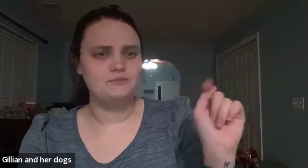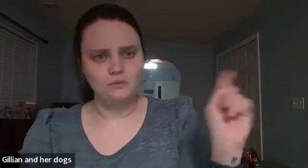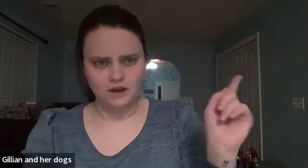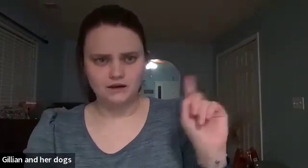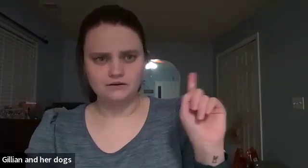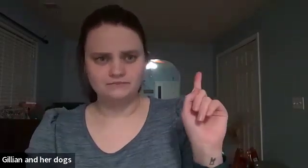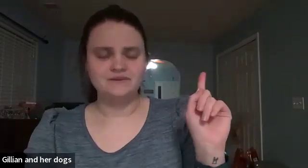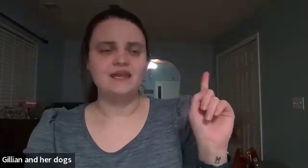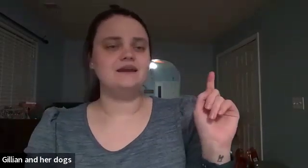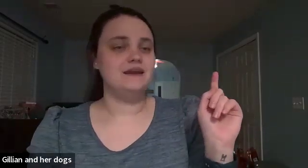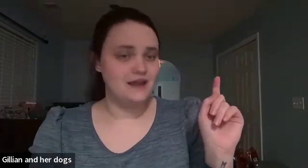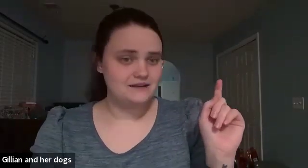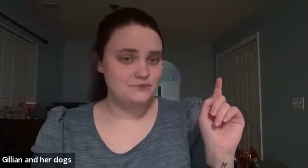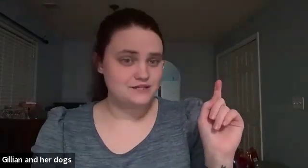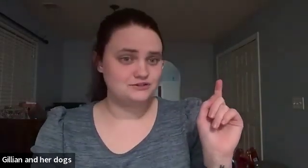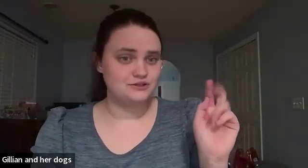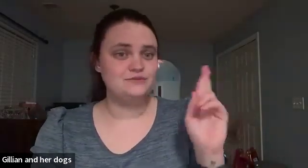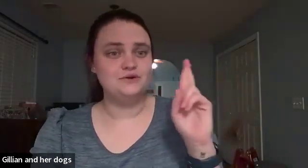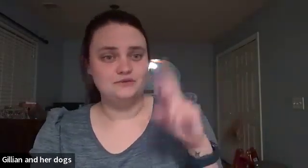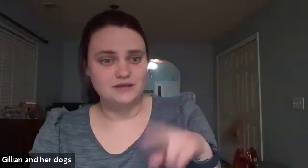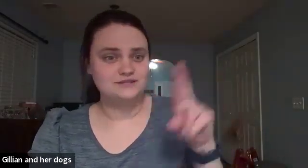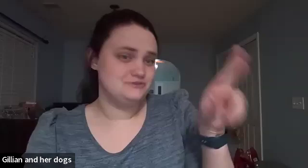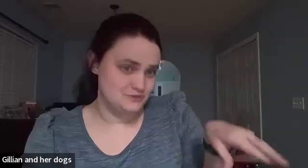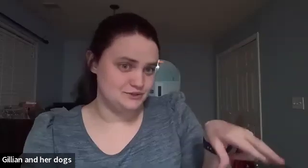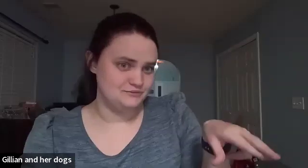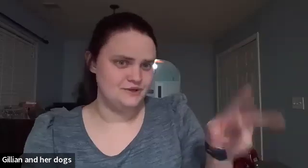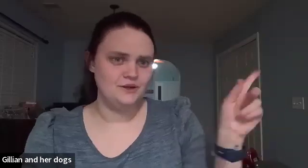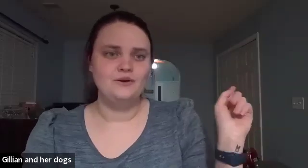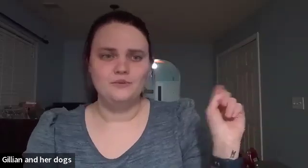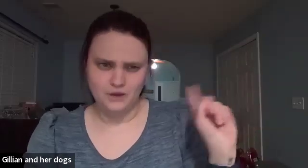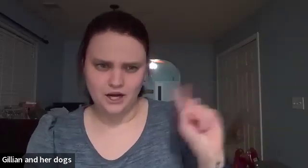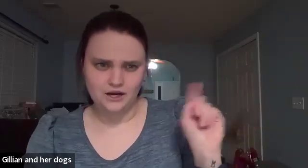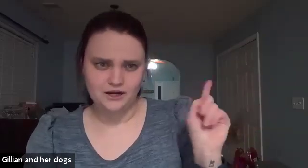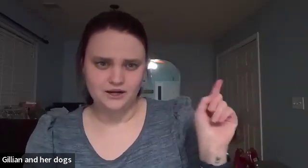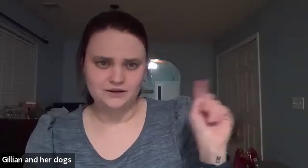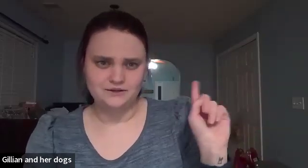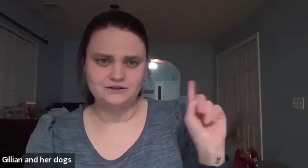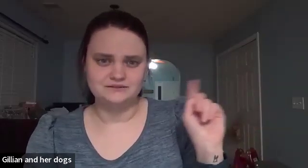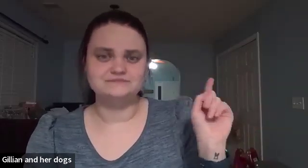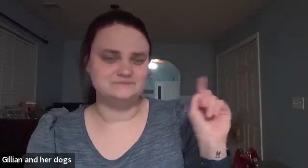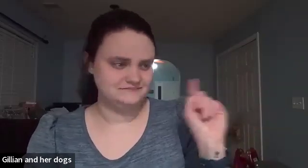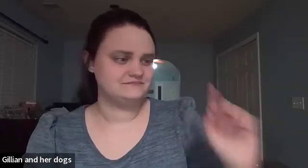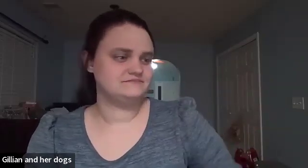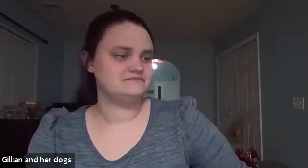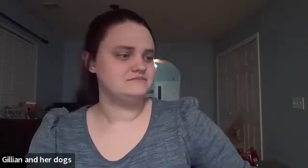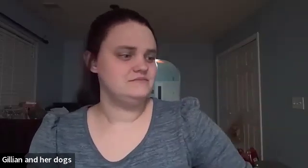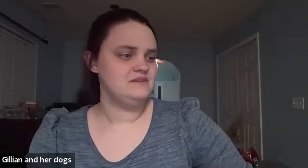Bathroom, where? And I had added restroom, where?